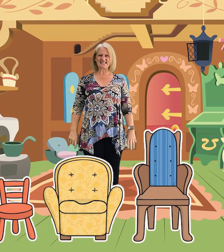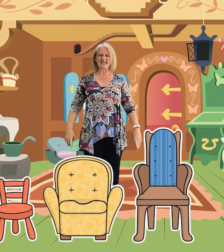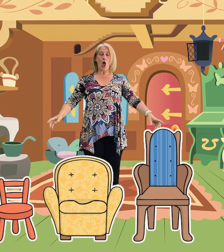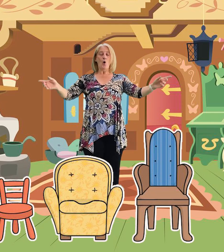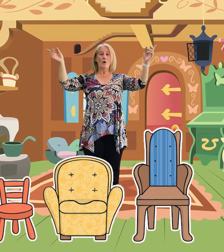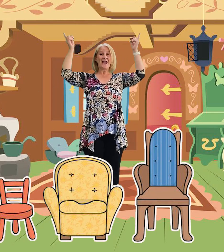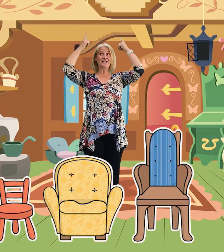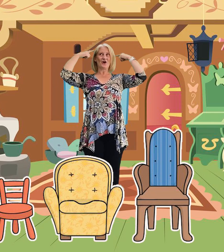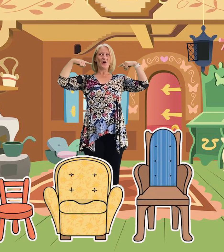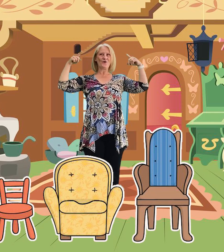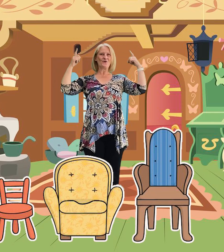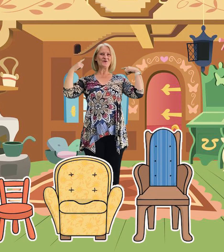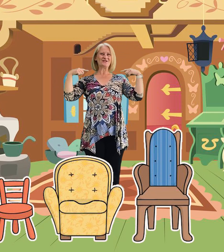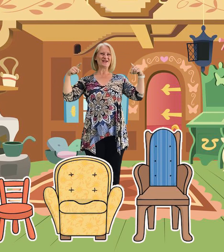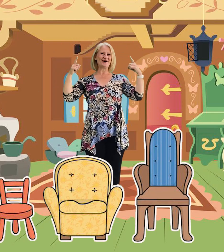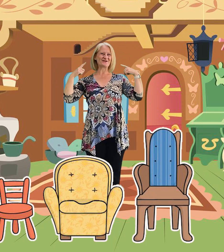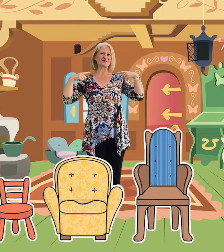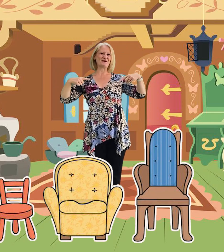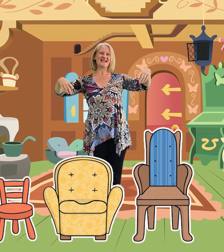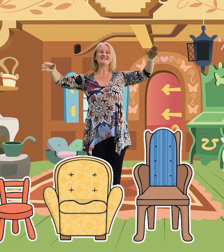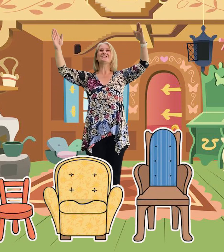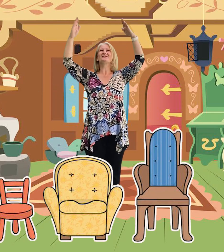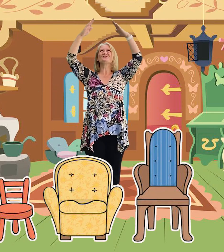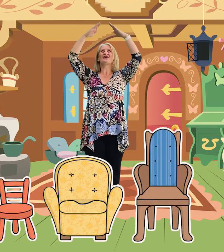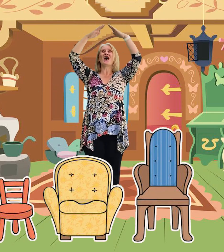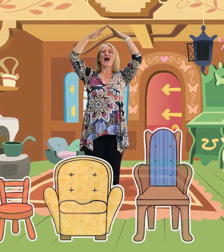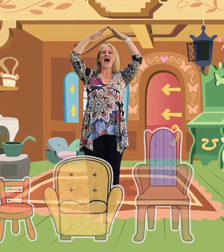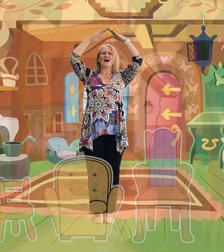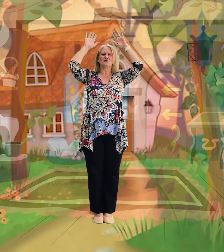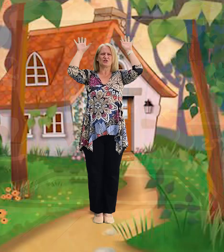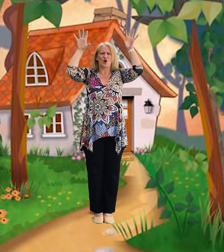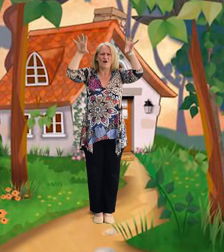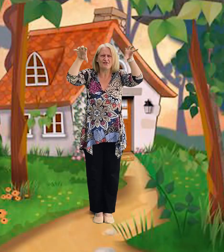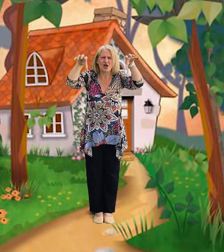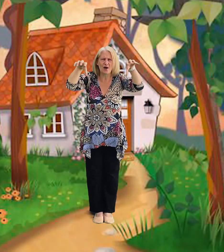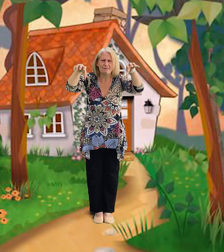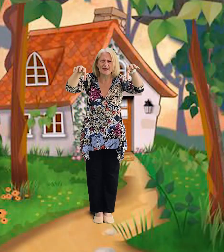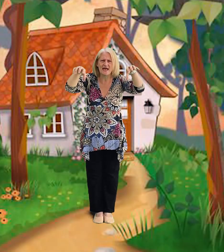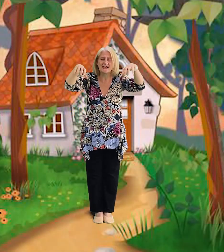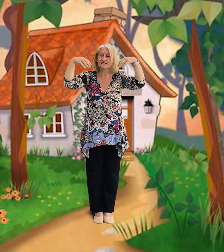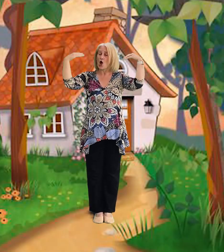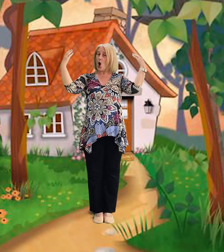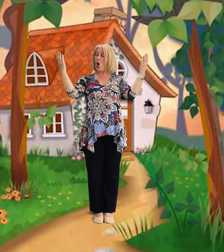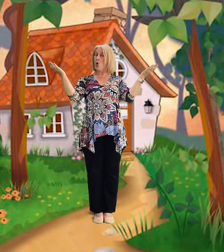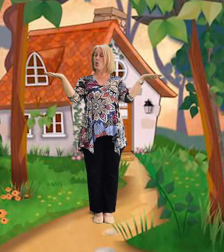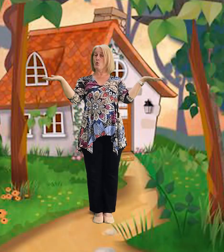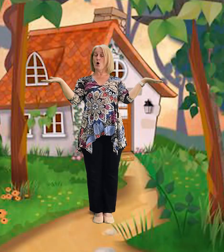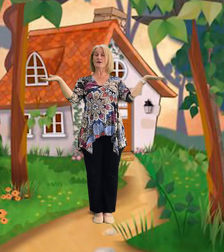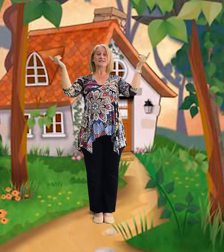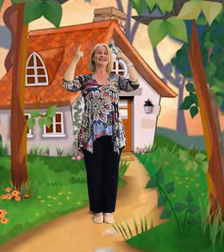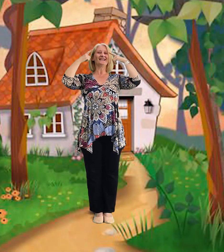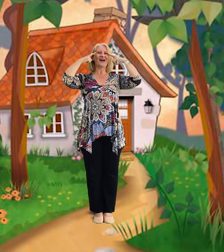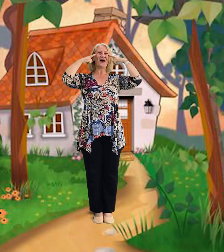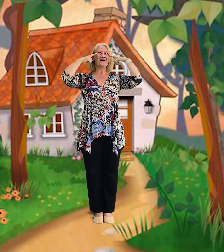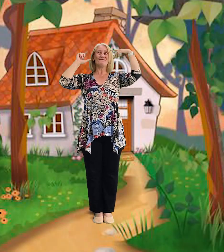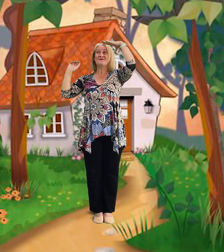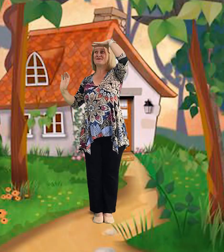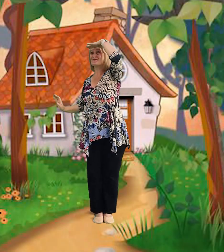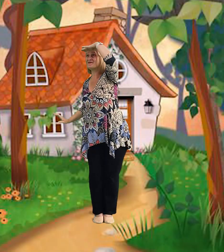When Goldilocks. went to the house of the bears. Oh what did her blue